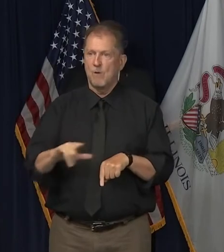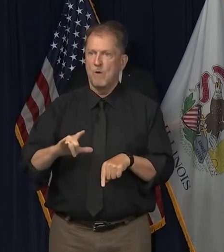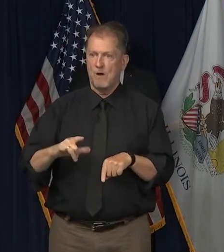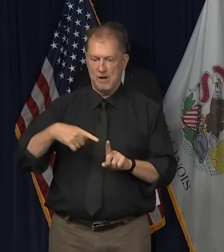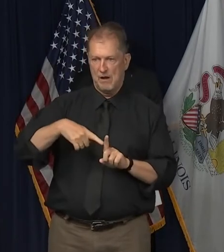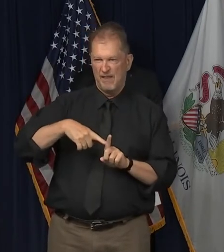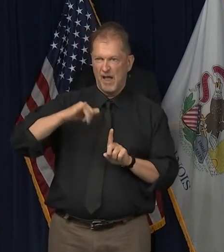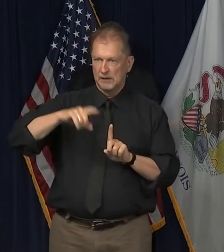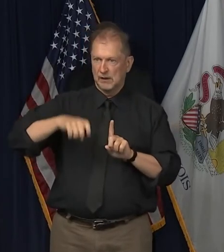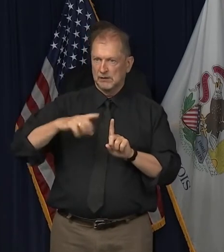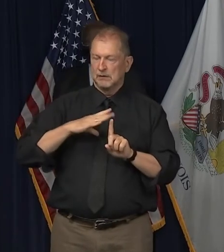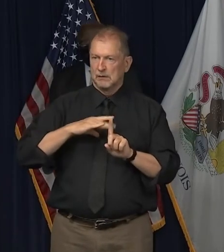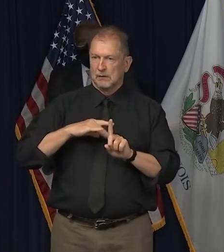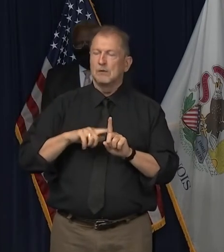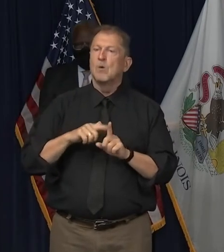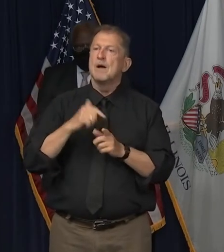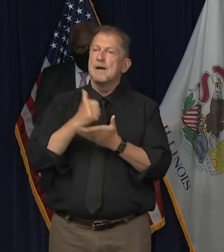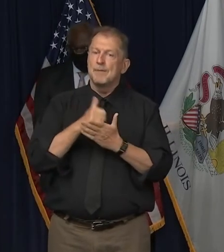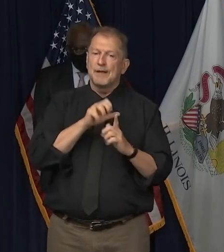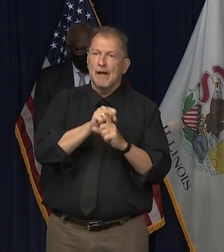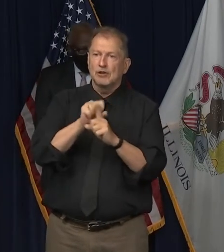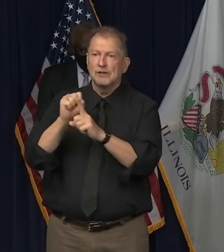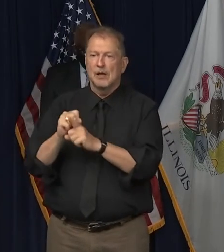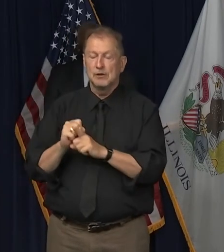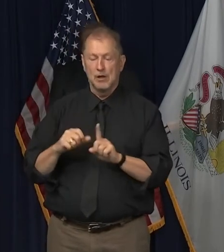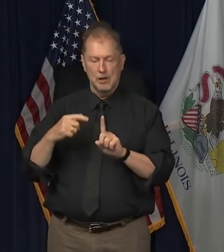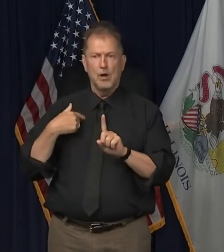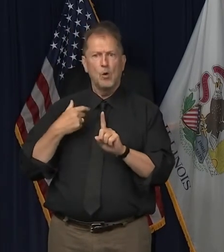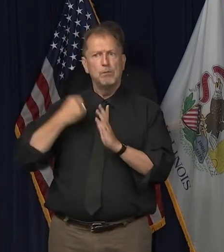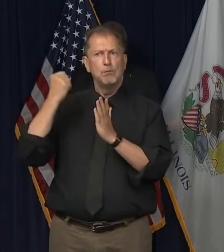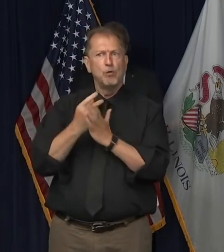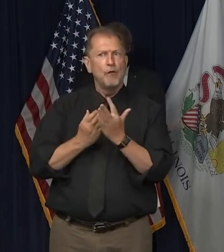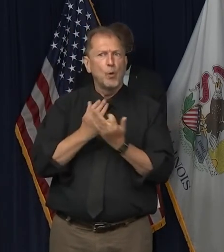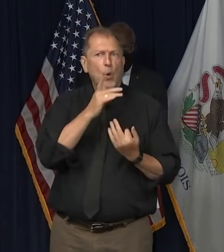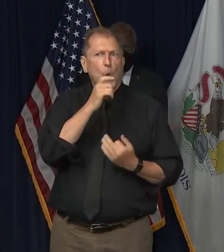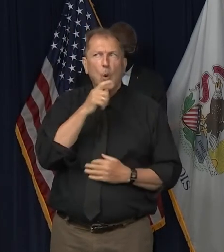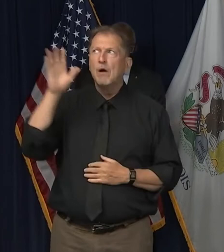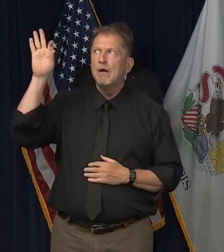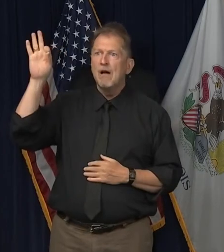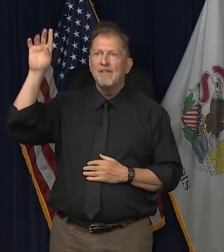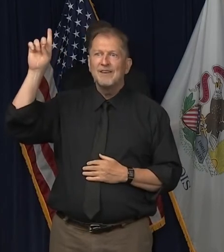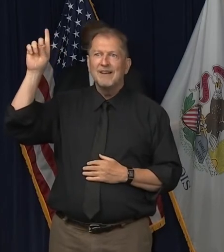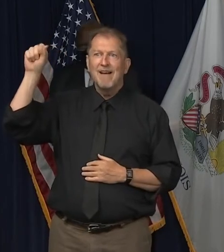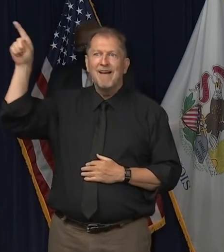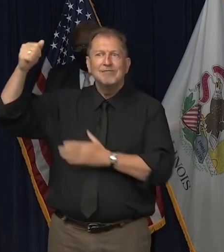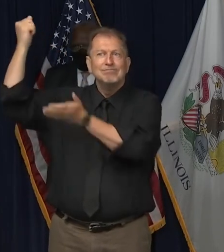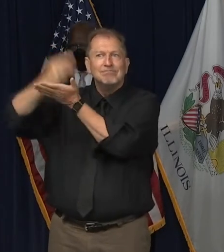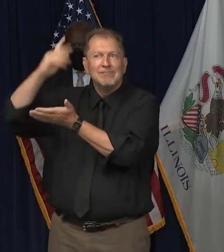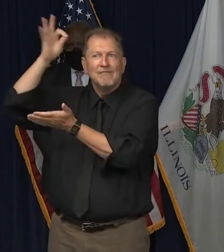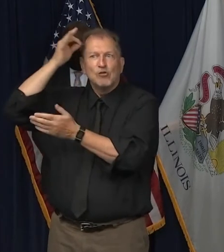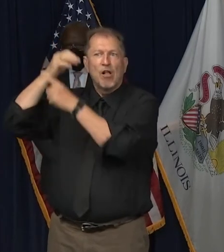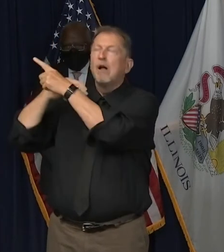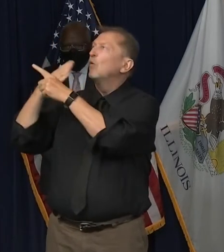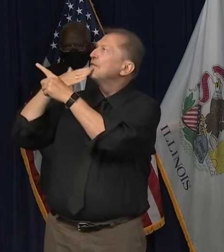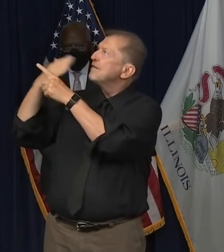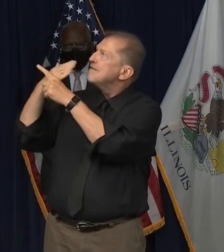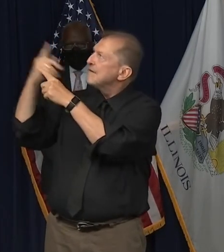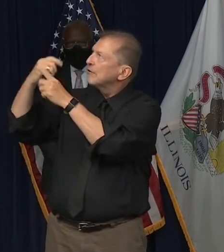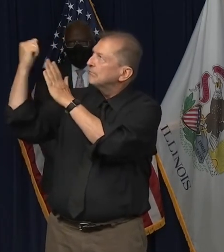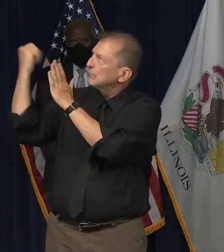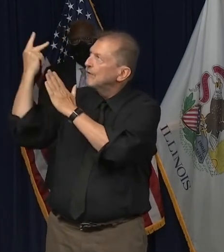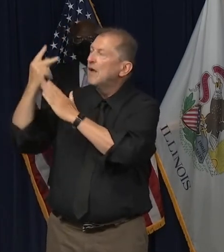and livelihoods. We are grateful to the FDA for the green light that will help us share this new breakthrough technology, and to Governor Pritzker and his